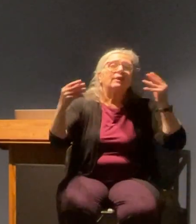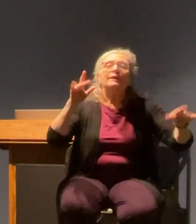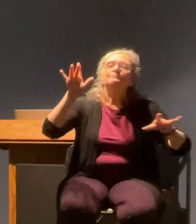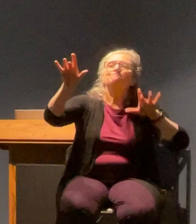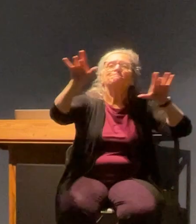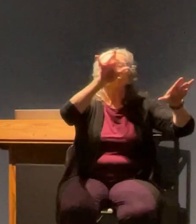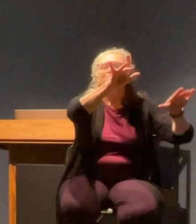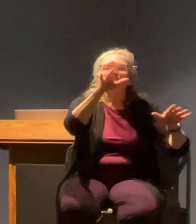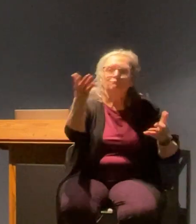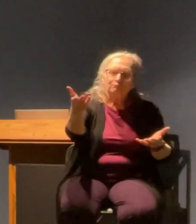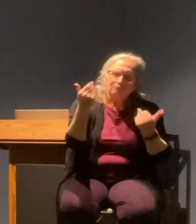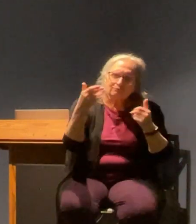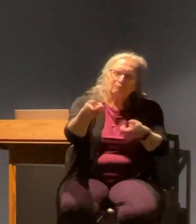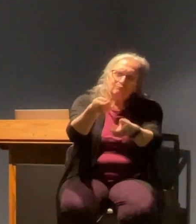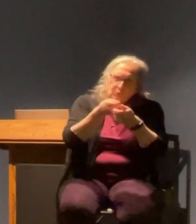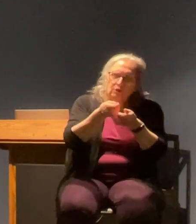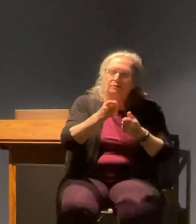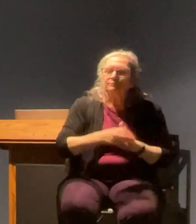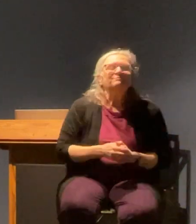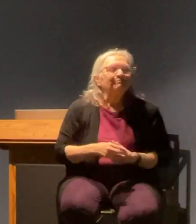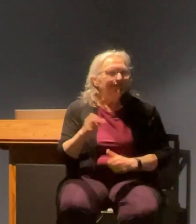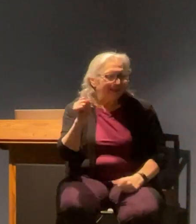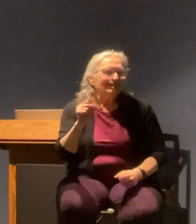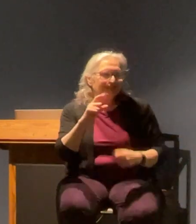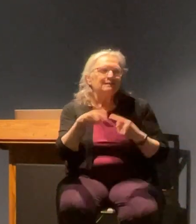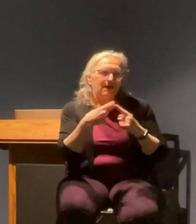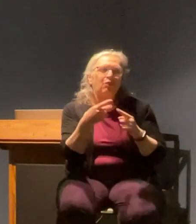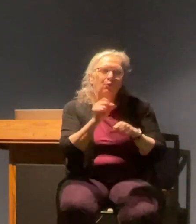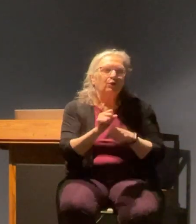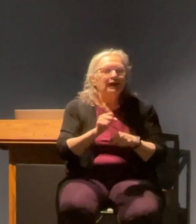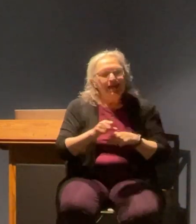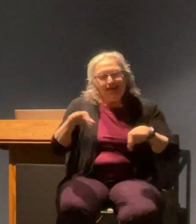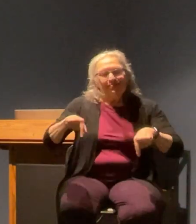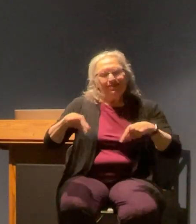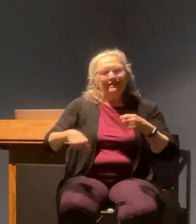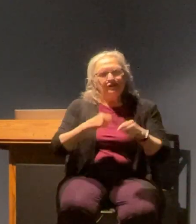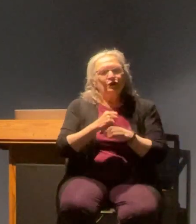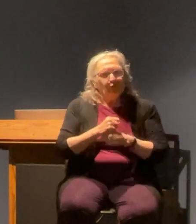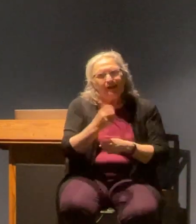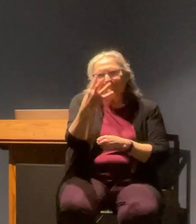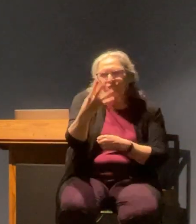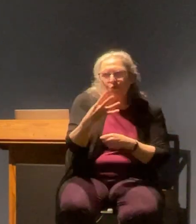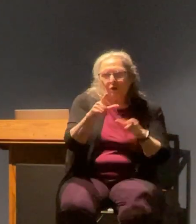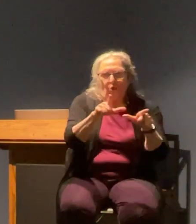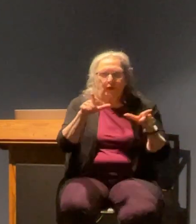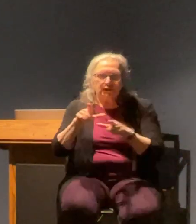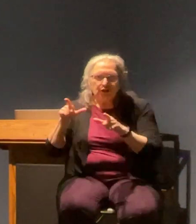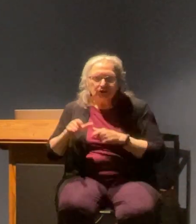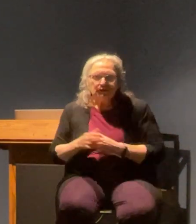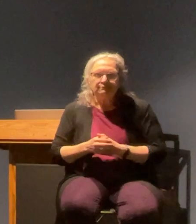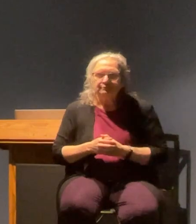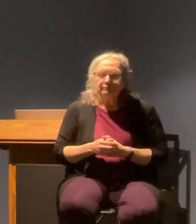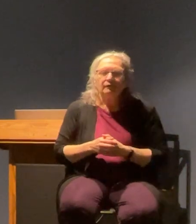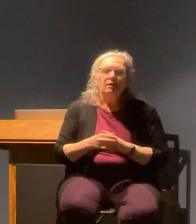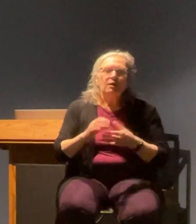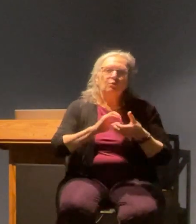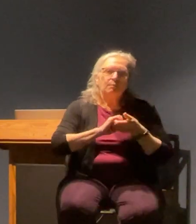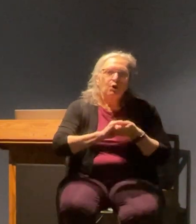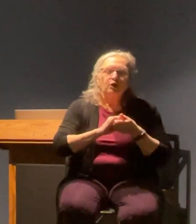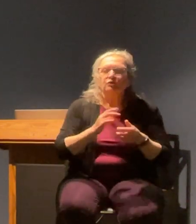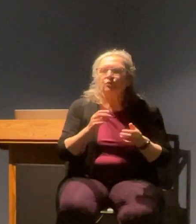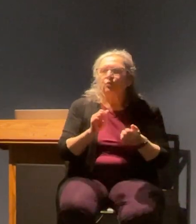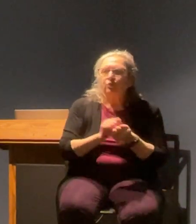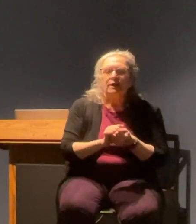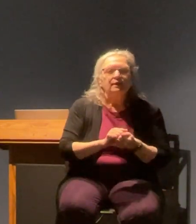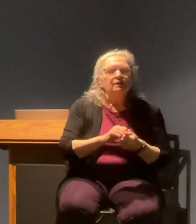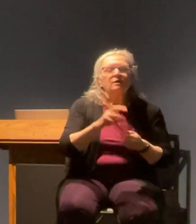outreach? Yeah, so just about the work. So right now, currently, this year, we in 4 locations. So we are partnered with Westchester County